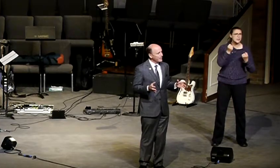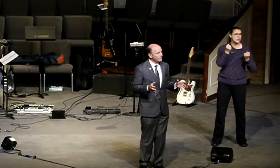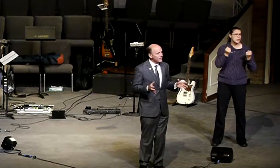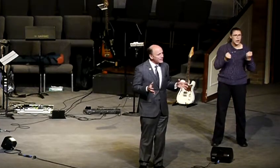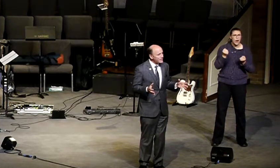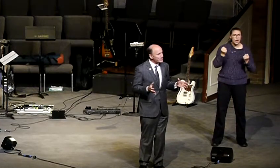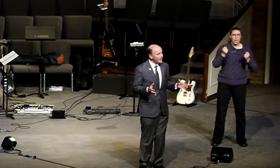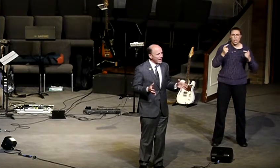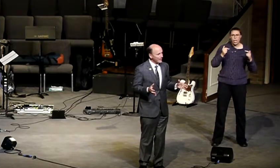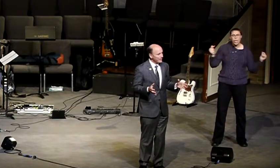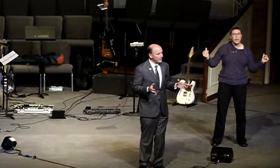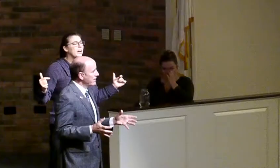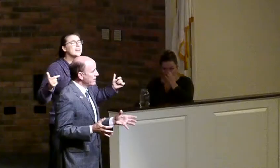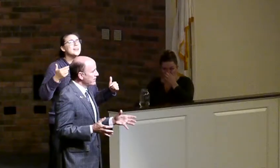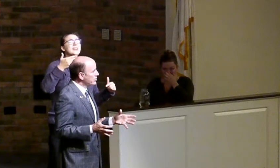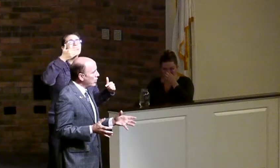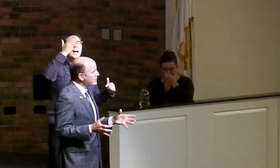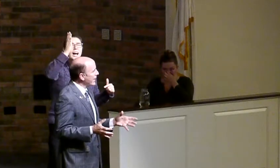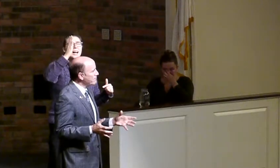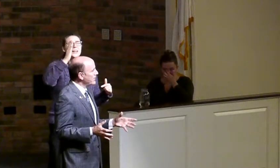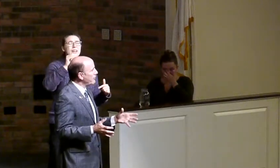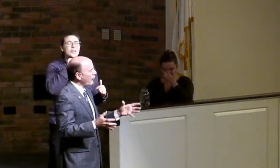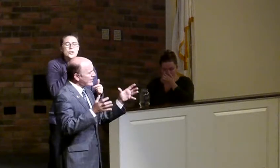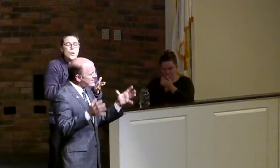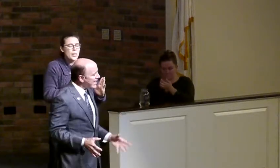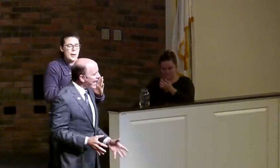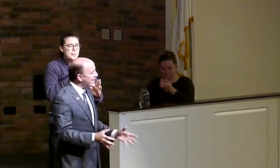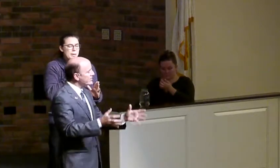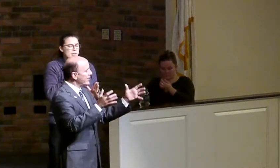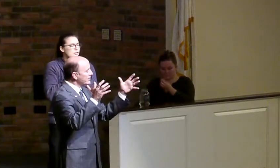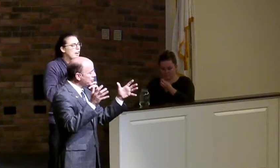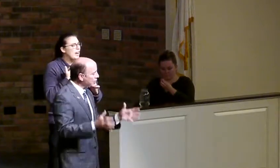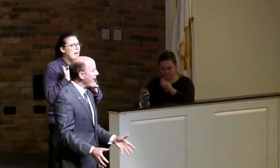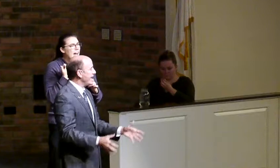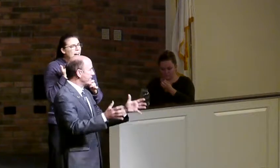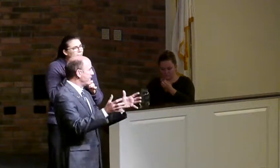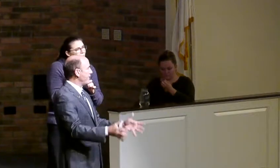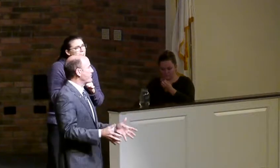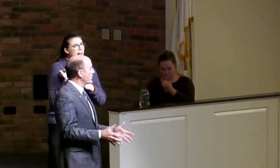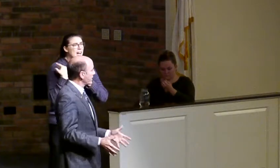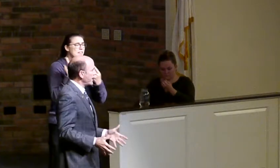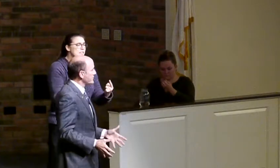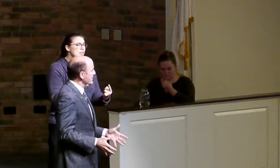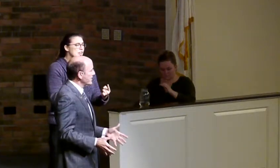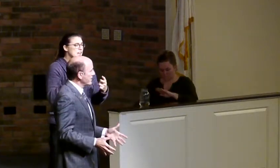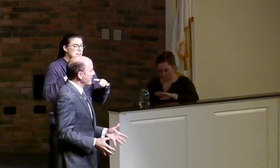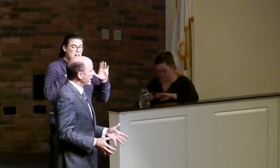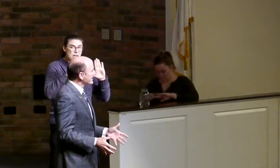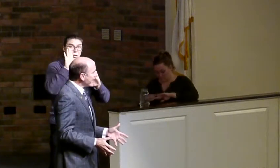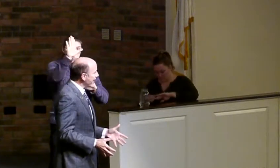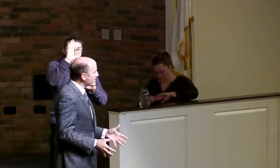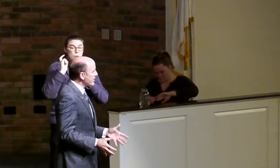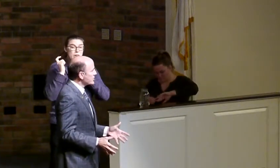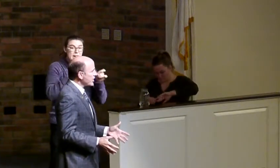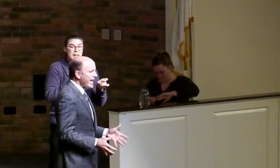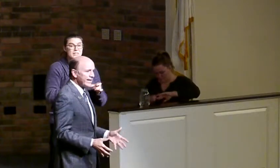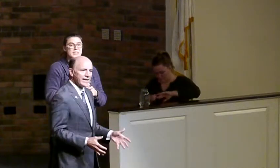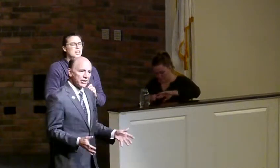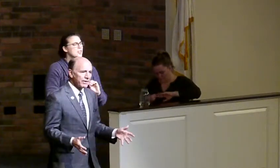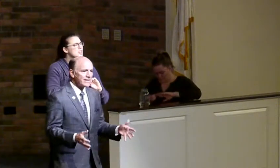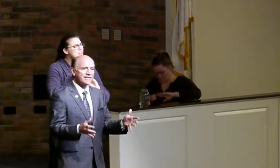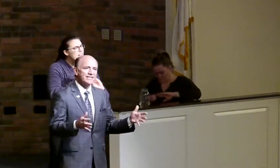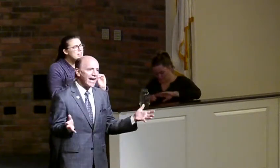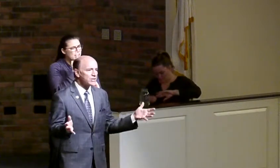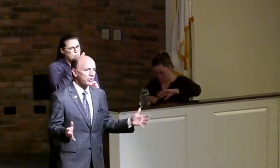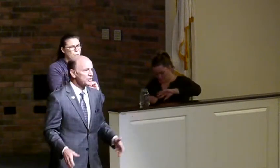God, please, God, don't let me for a day's shade give up your gifts. A day's shade. And